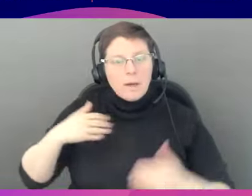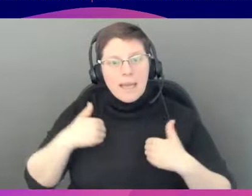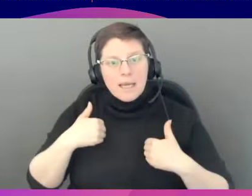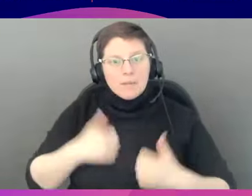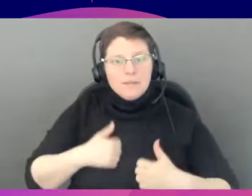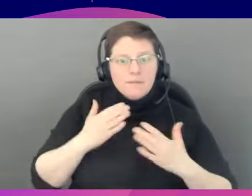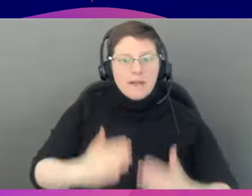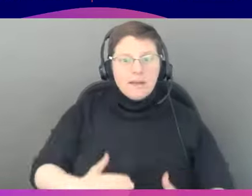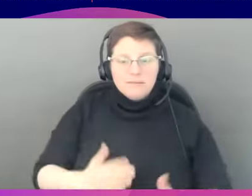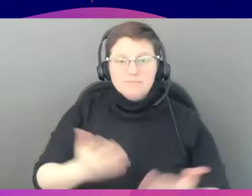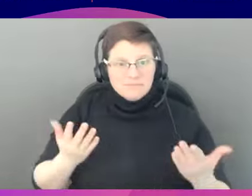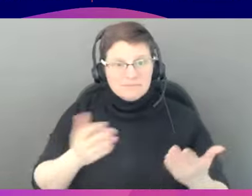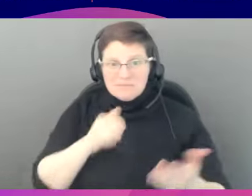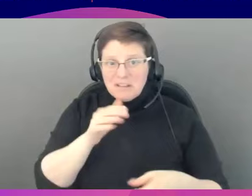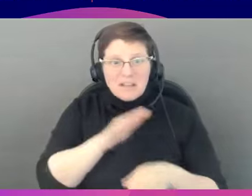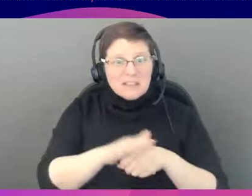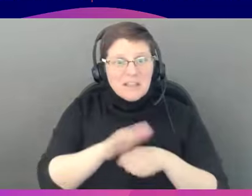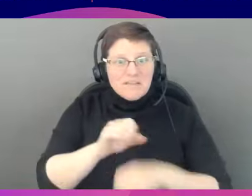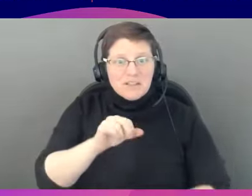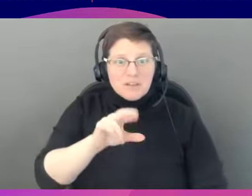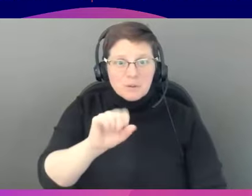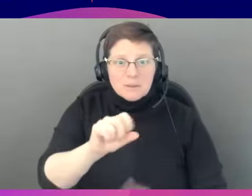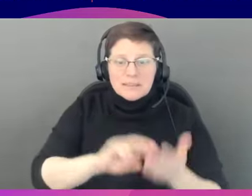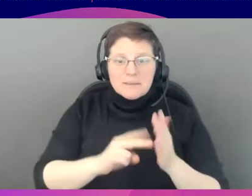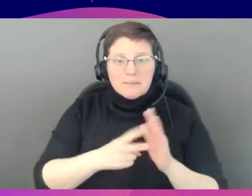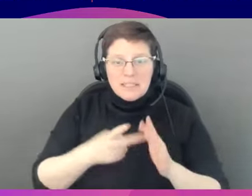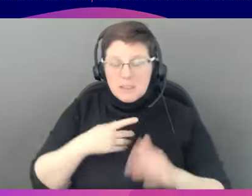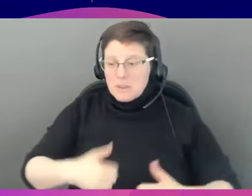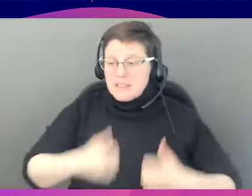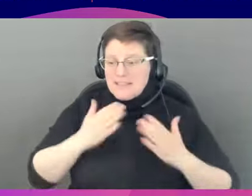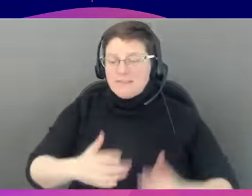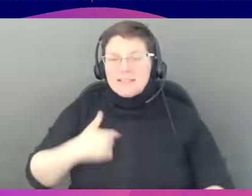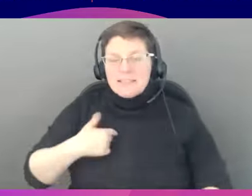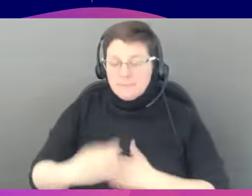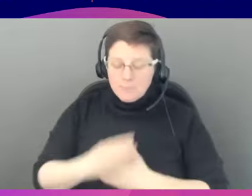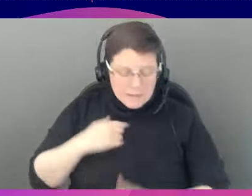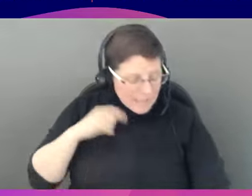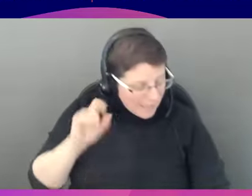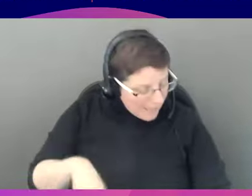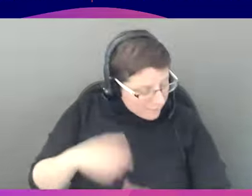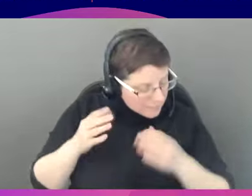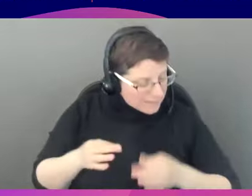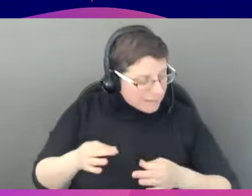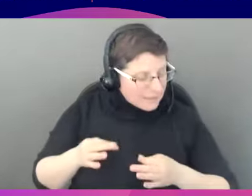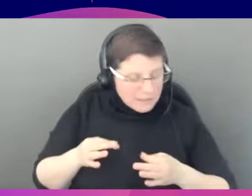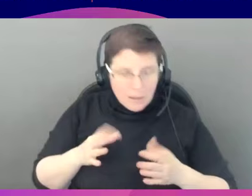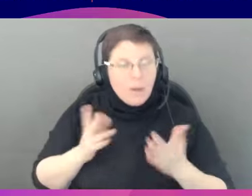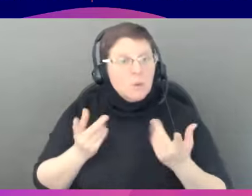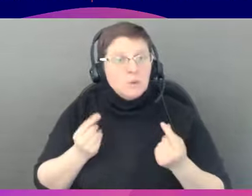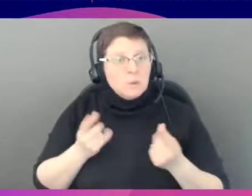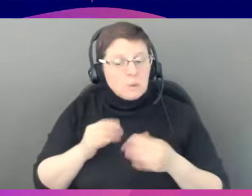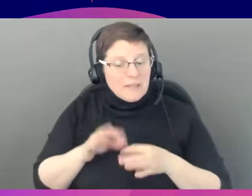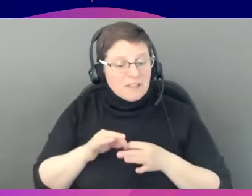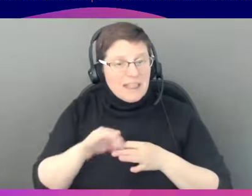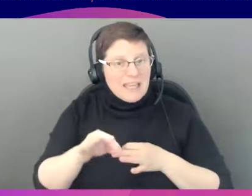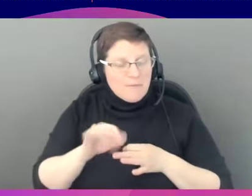inclusive sheltering and housing can create a situation where survivors are forced to make an impossible decision and delay leaving, or they don't leave at